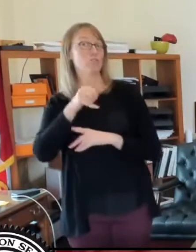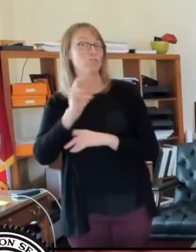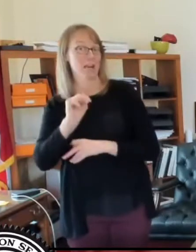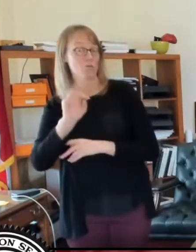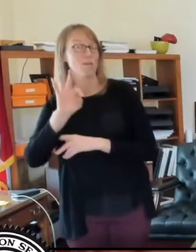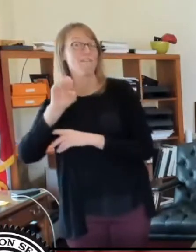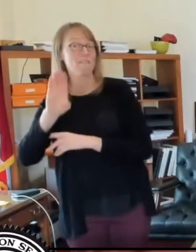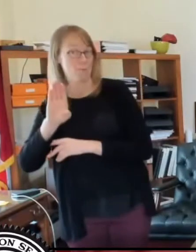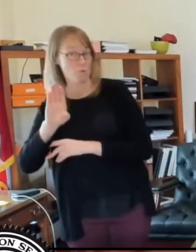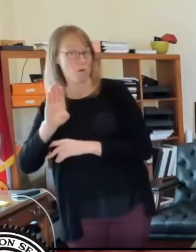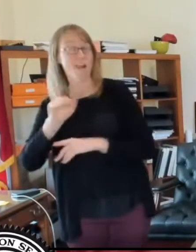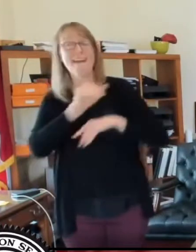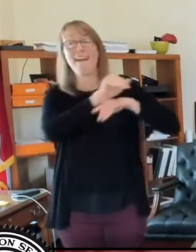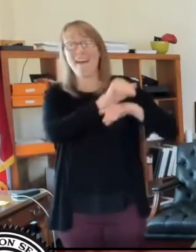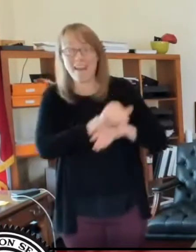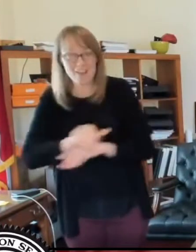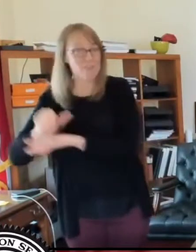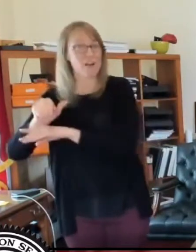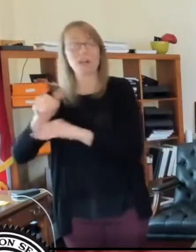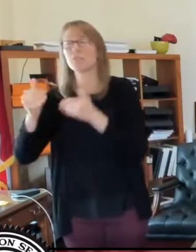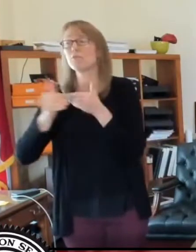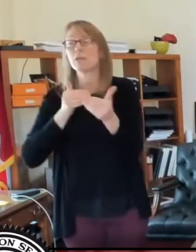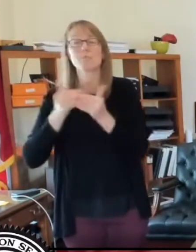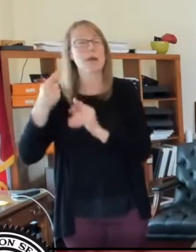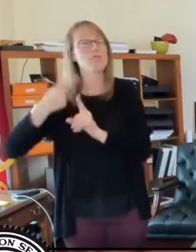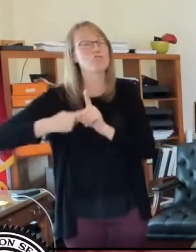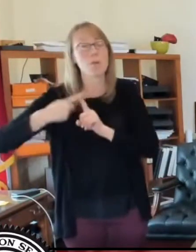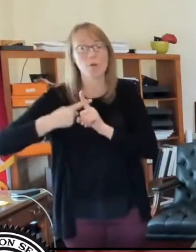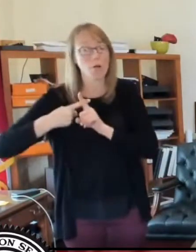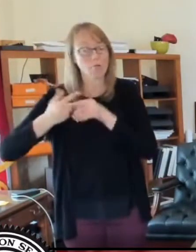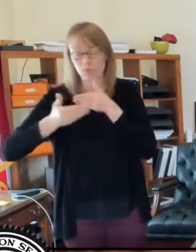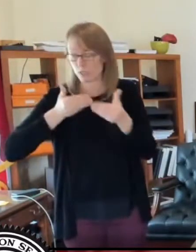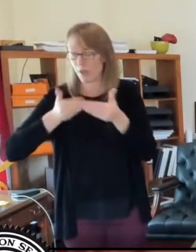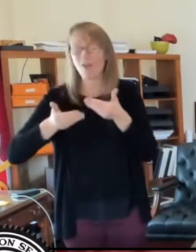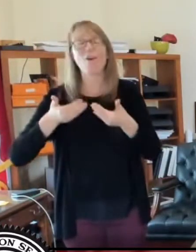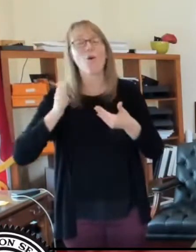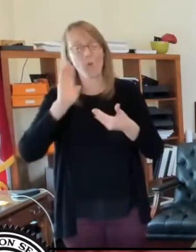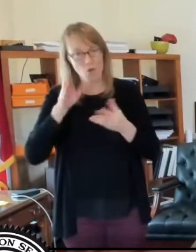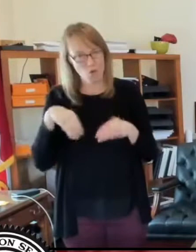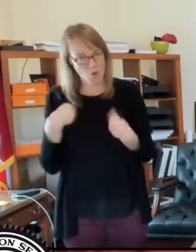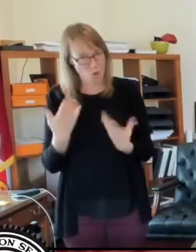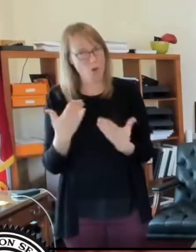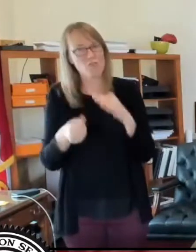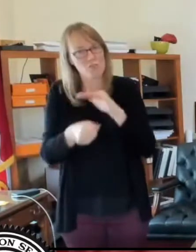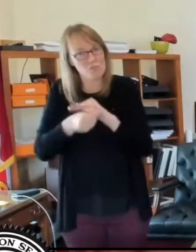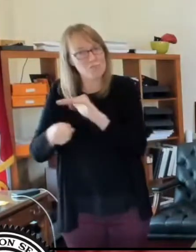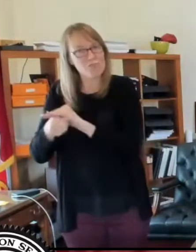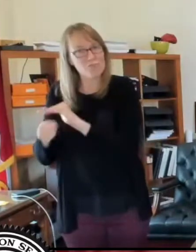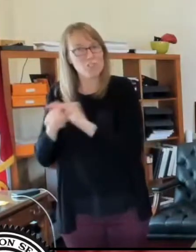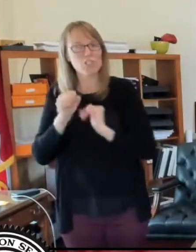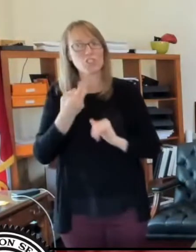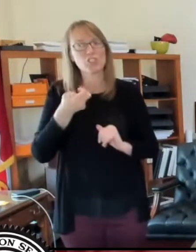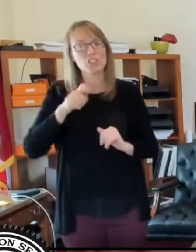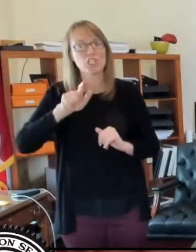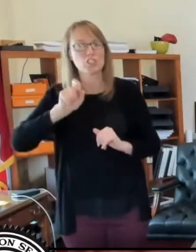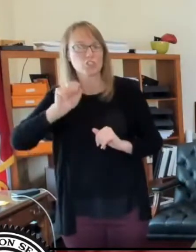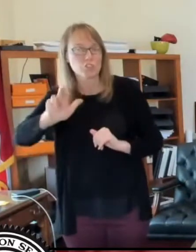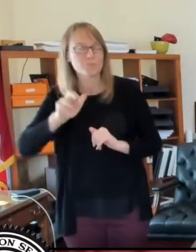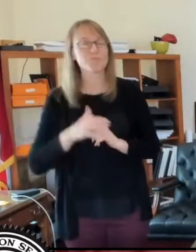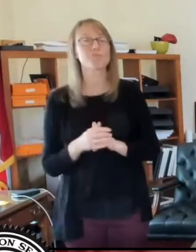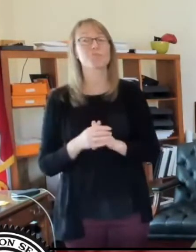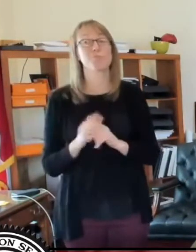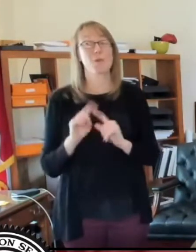every night, regardless of the temperature. But when the temperature dropped down a couple of nights ago below 32 degrees,